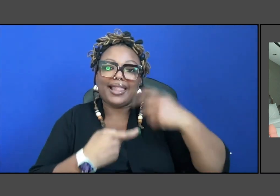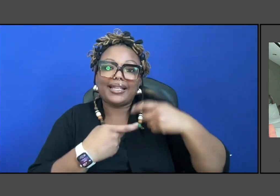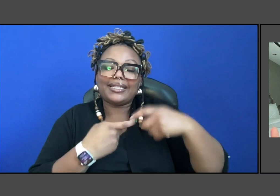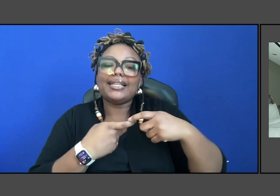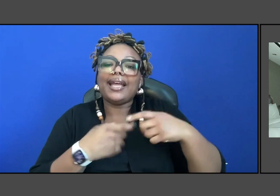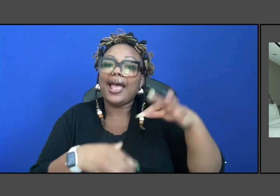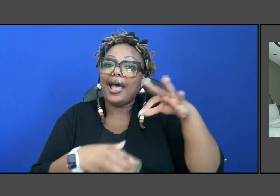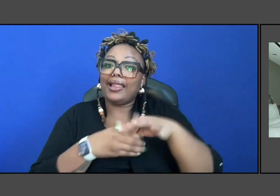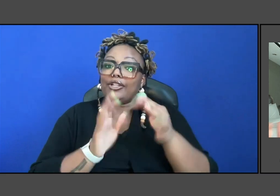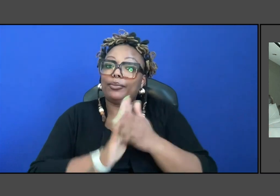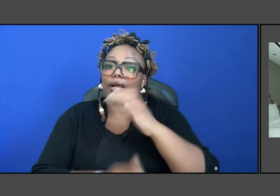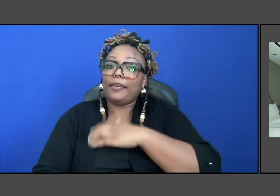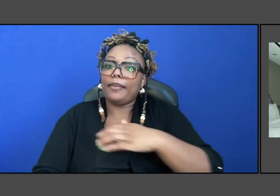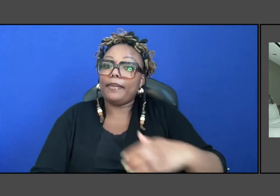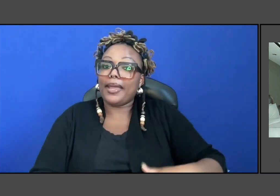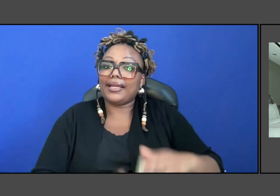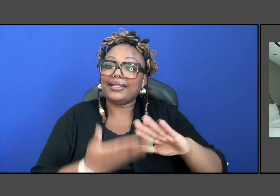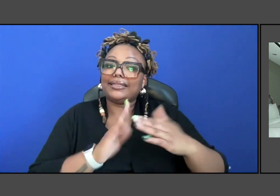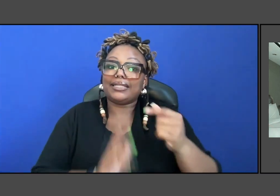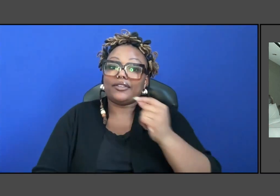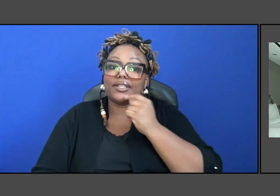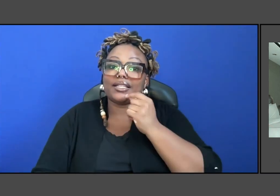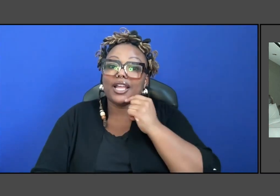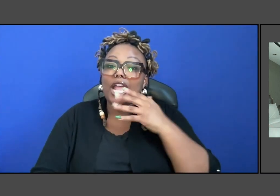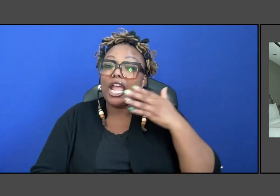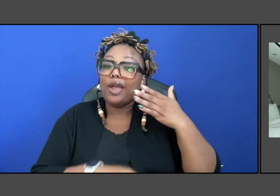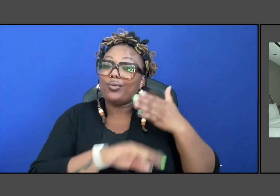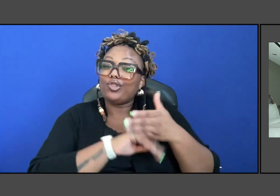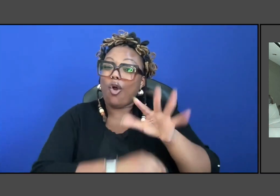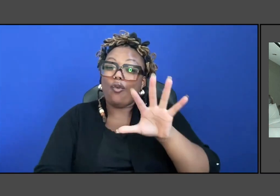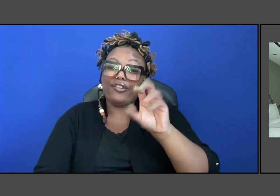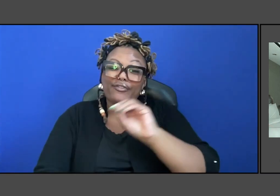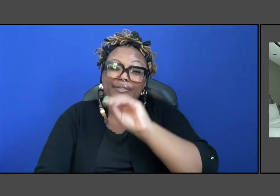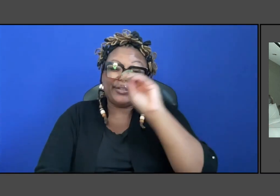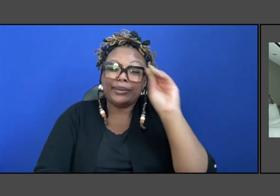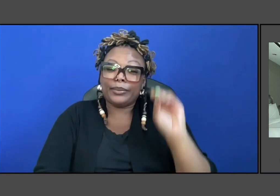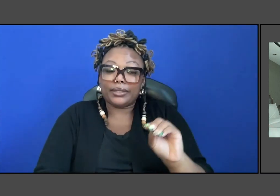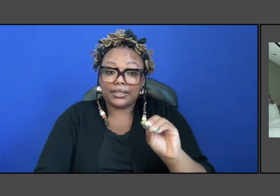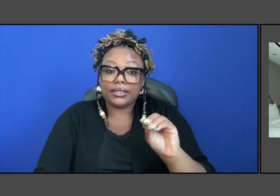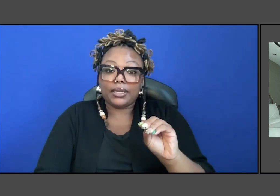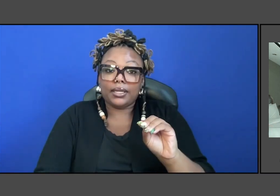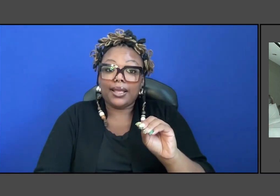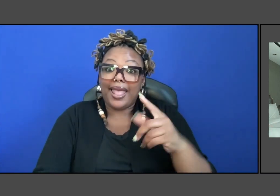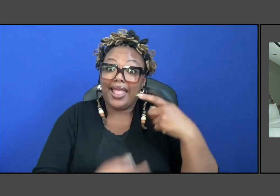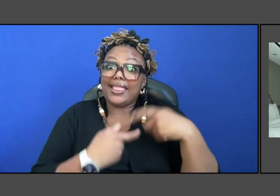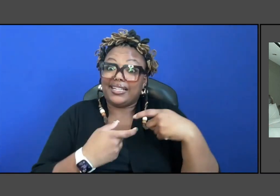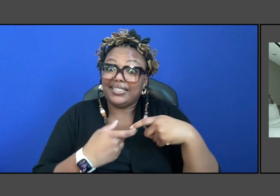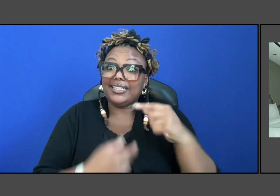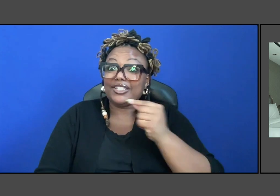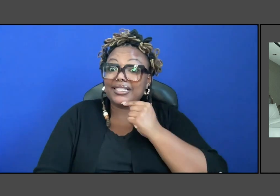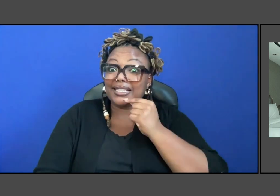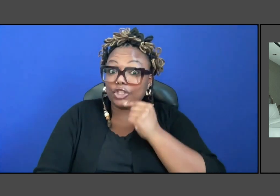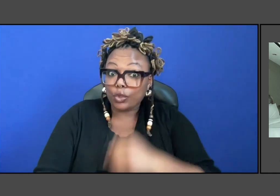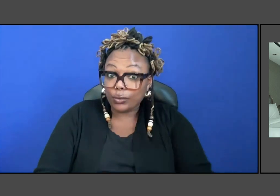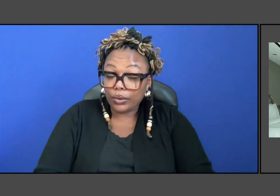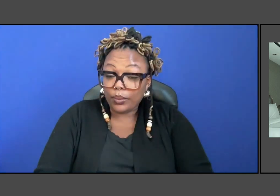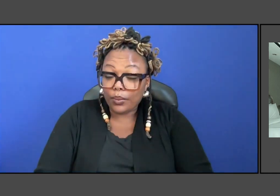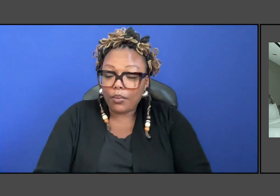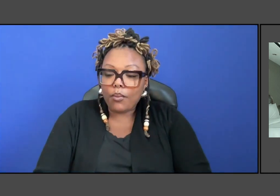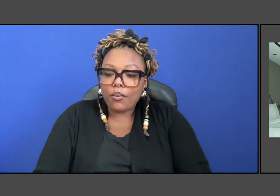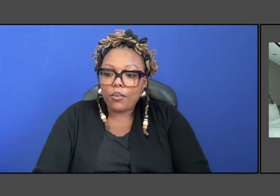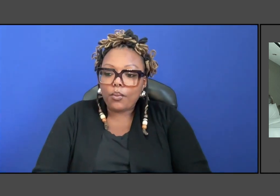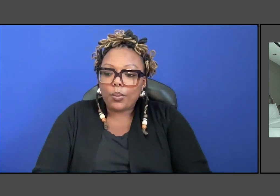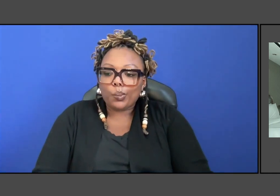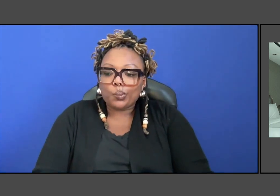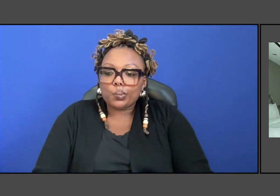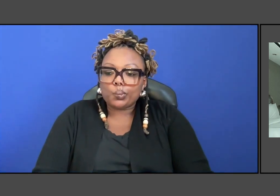that by that time was well over 50% Latino. And so that's